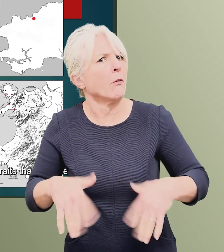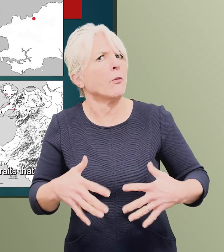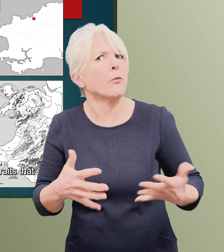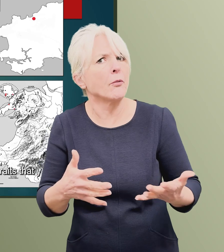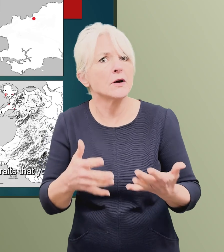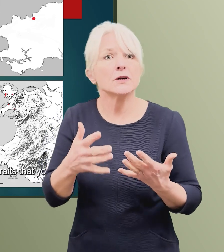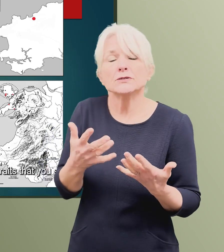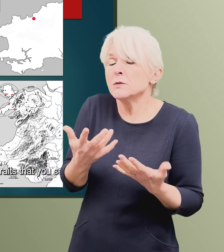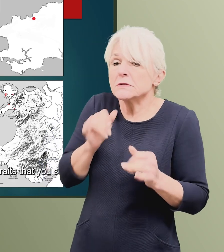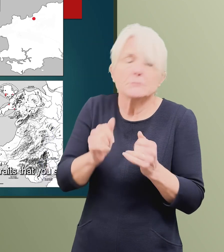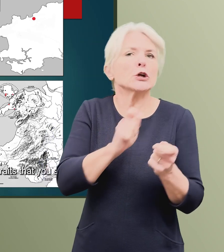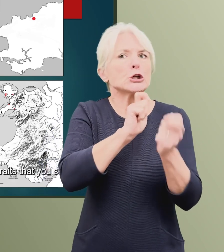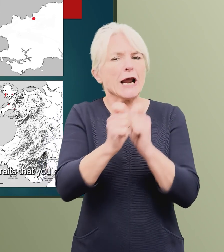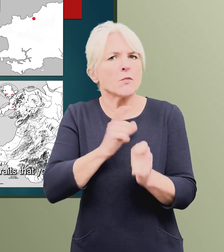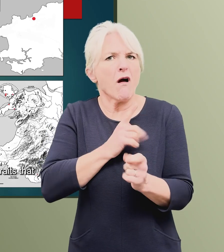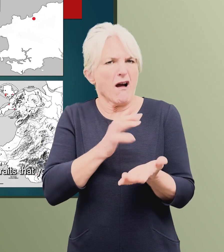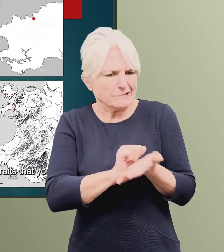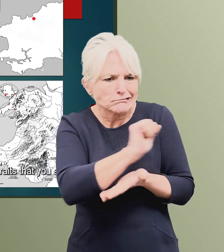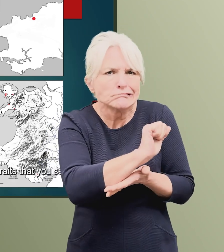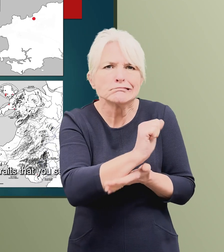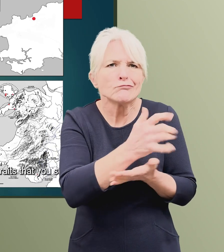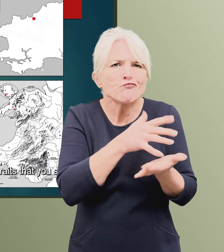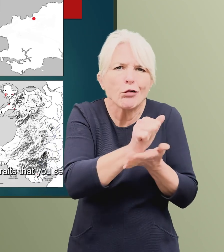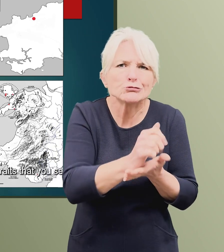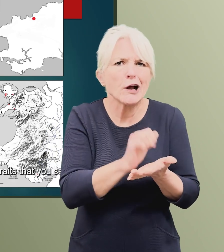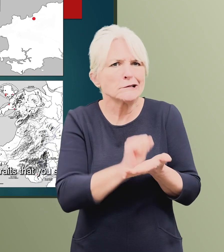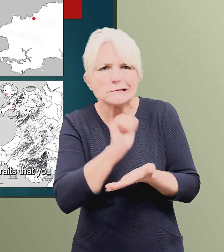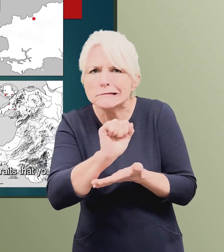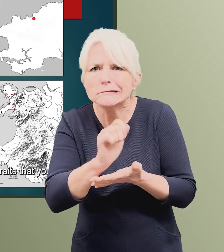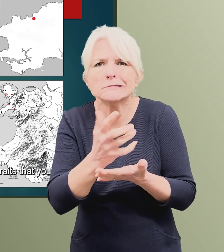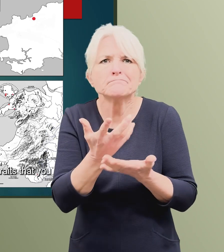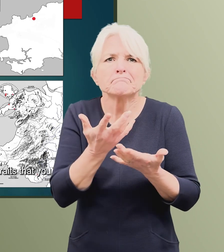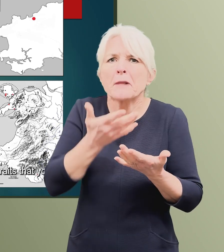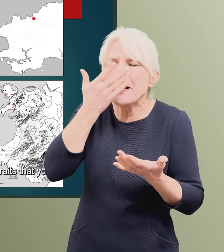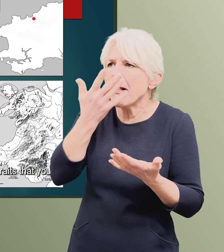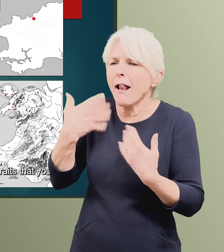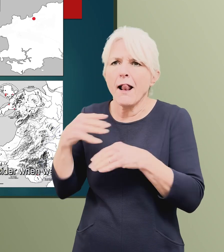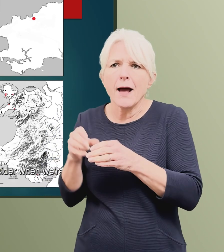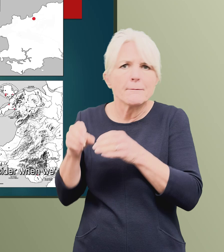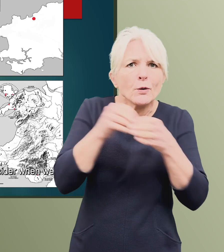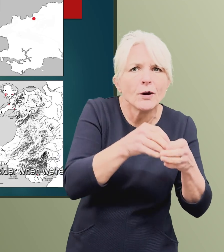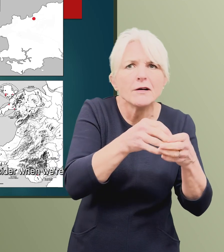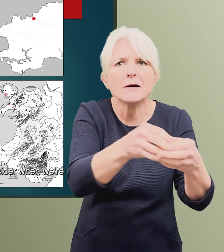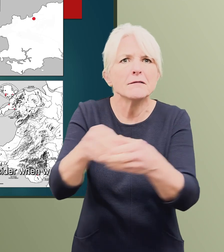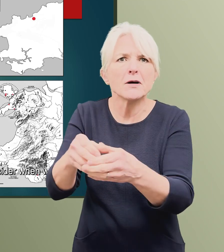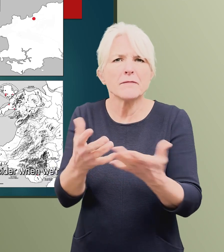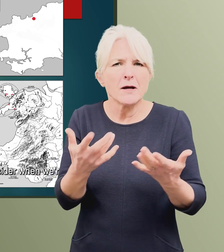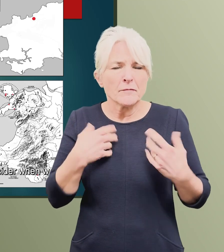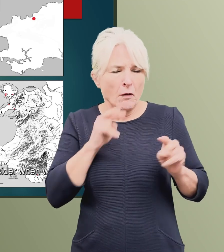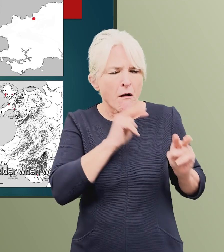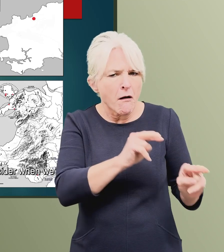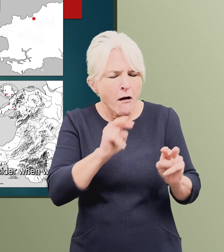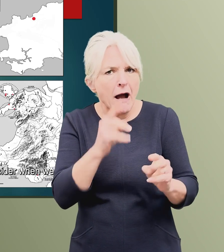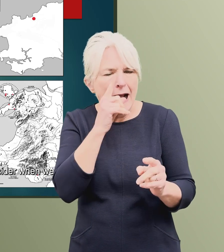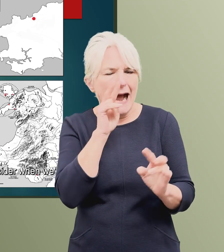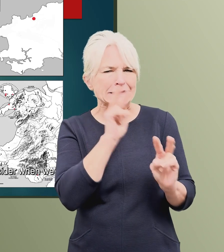based on those generic patterns or generic architectural traits that you see within the archaeological record. So I think it's an